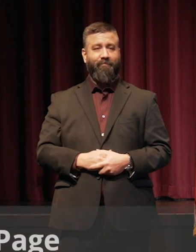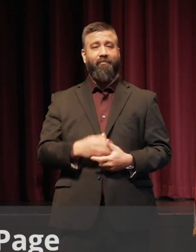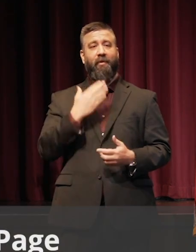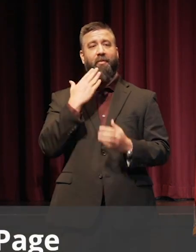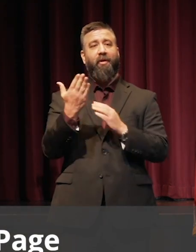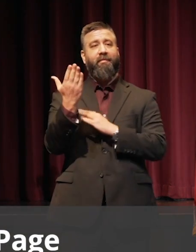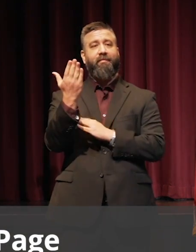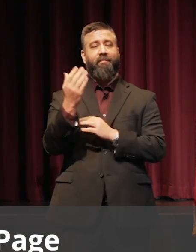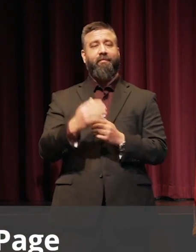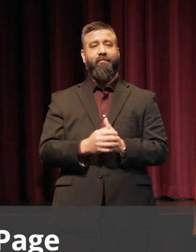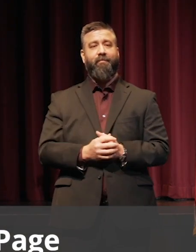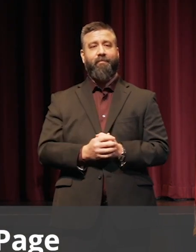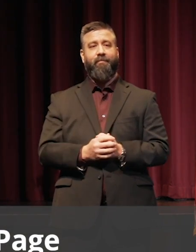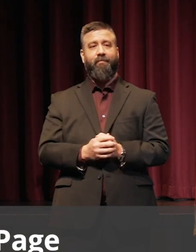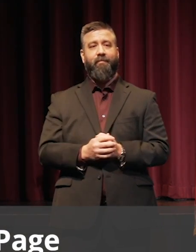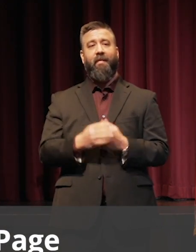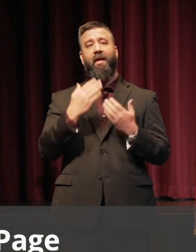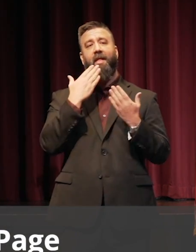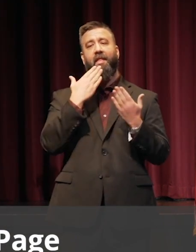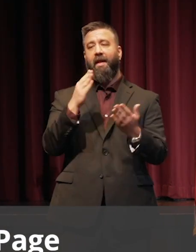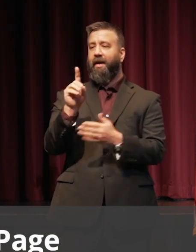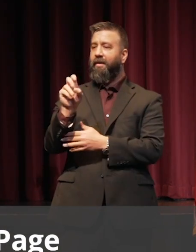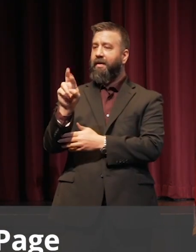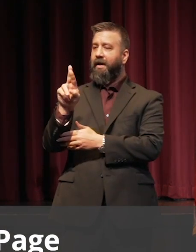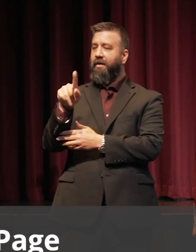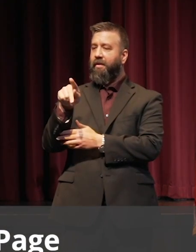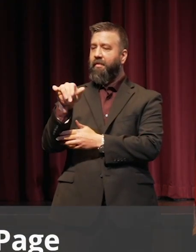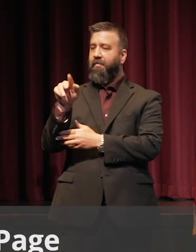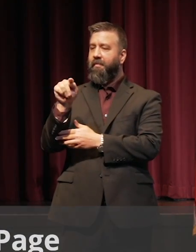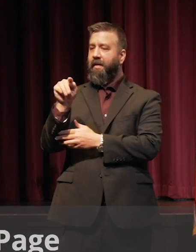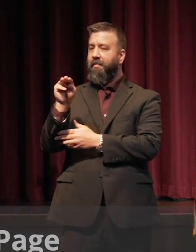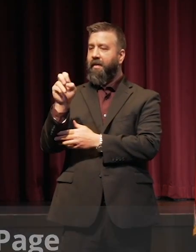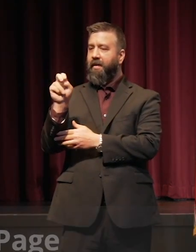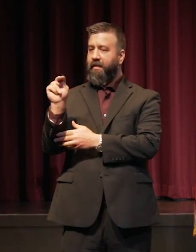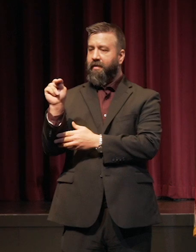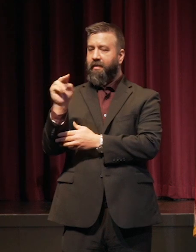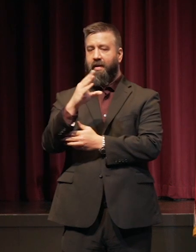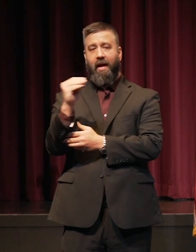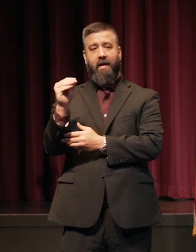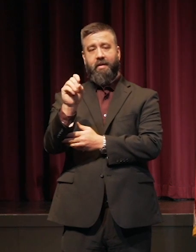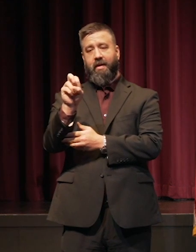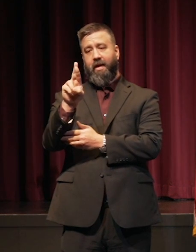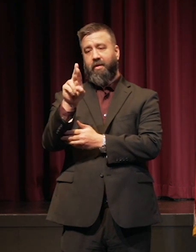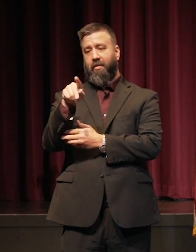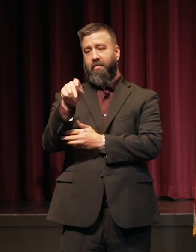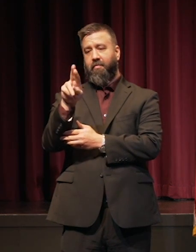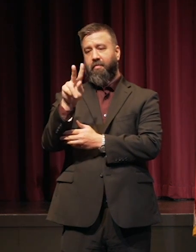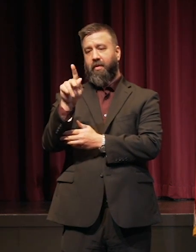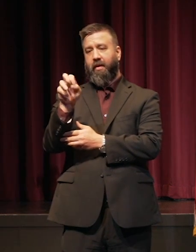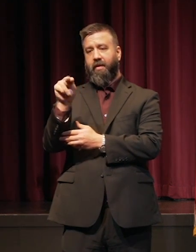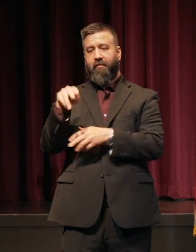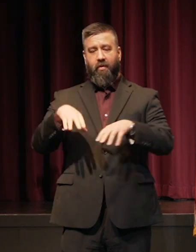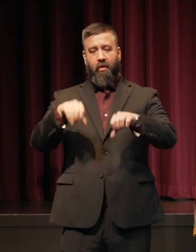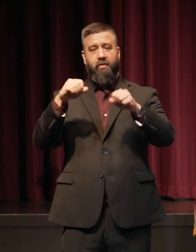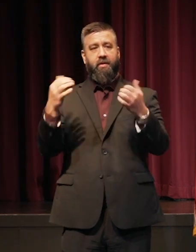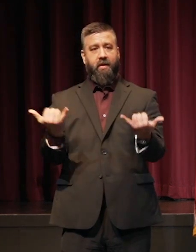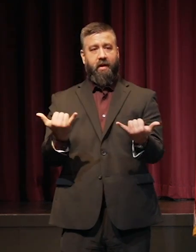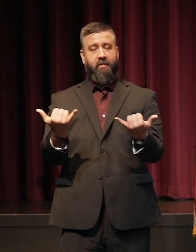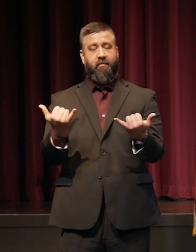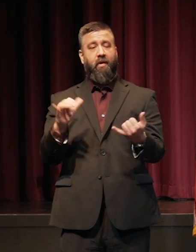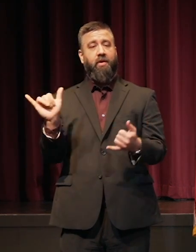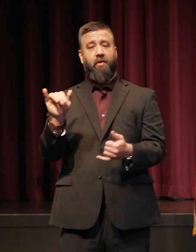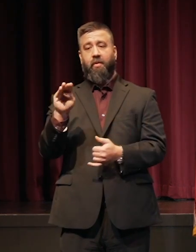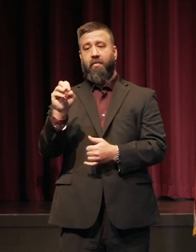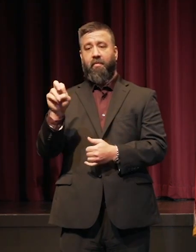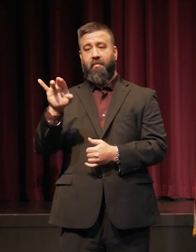Good morning, and thank you to Dr. Pittman and Dr. Perkins for hosting us today. Ferguson Mayor Ella Jones is with us today, and she'll